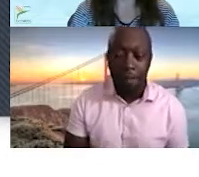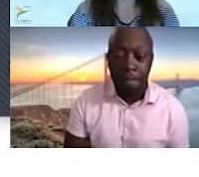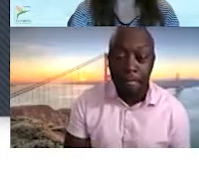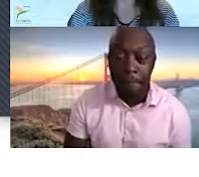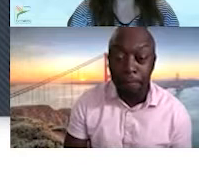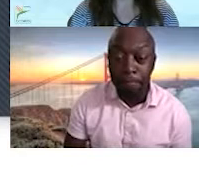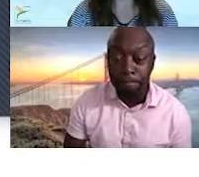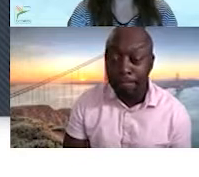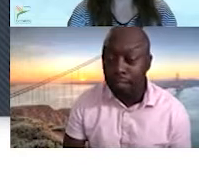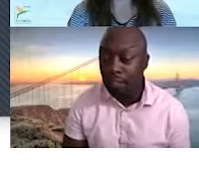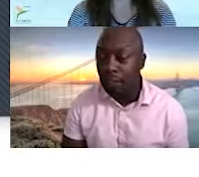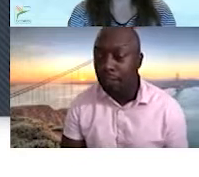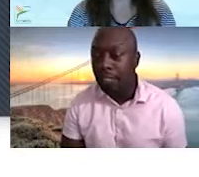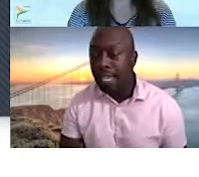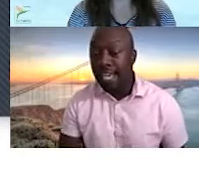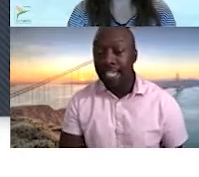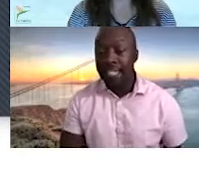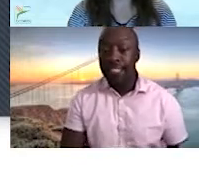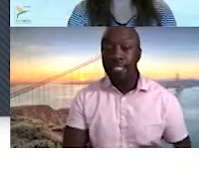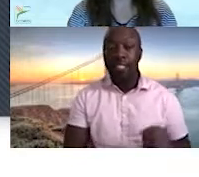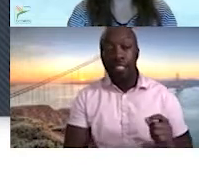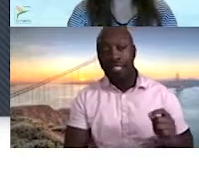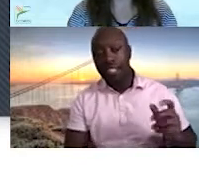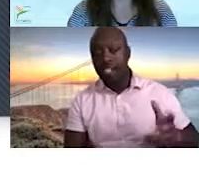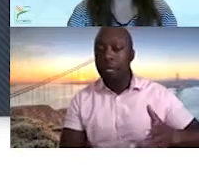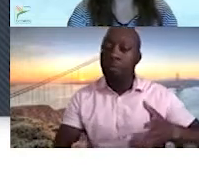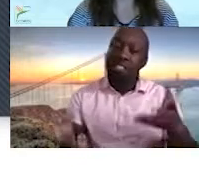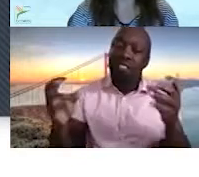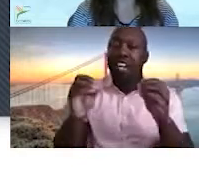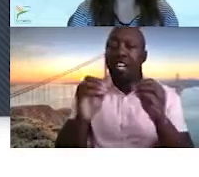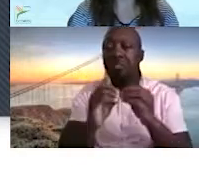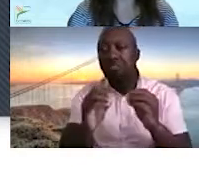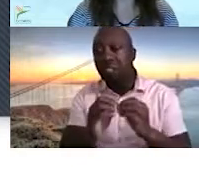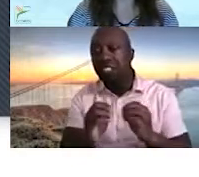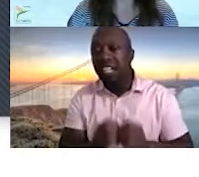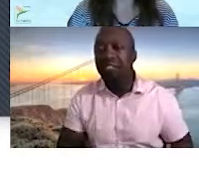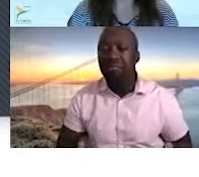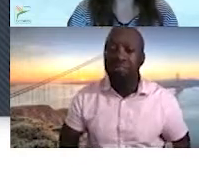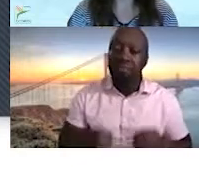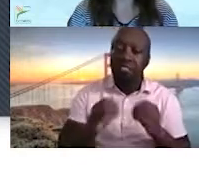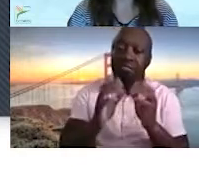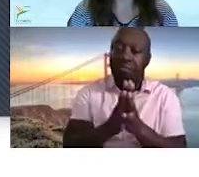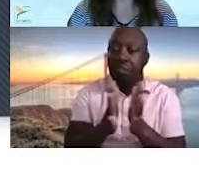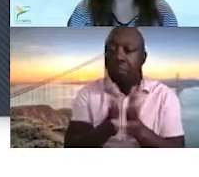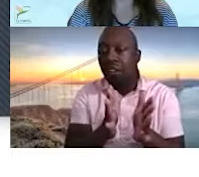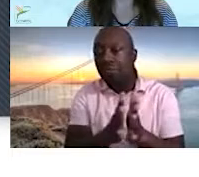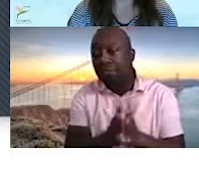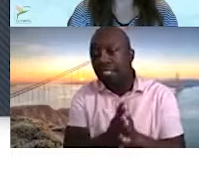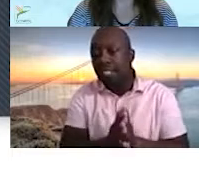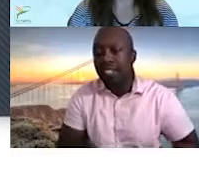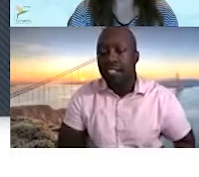shortly. So, and let's say your baby did sign one sign for